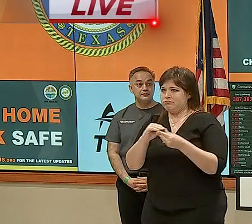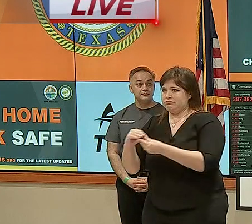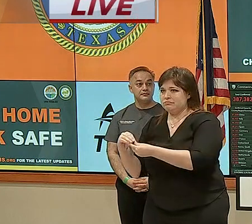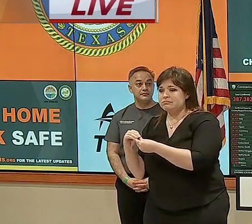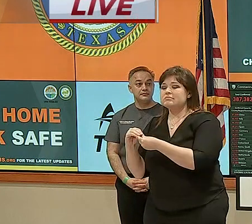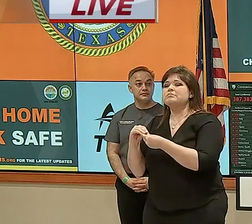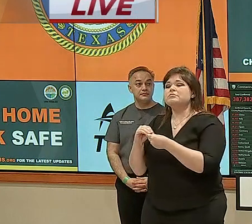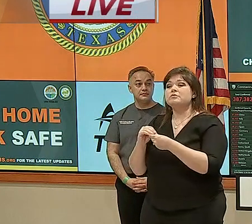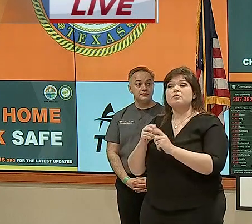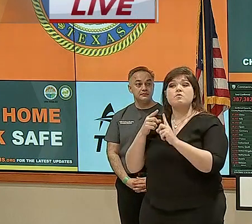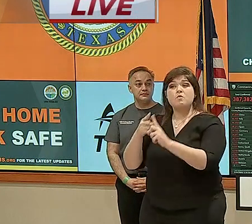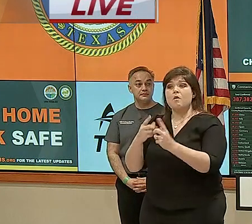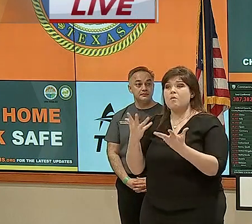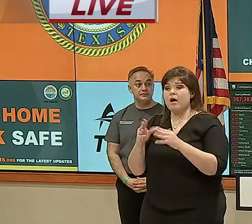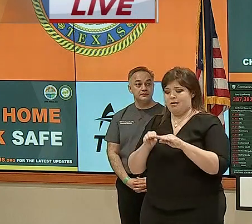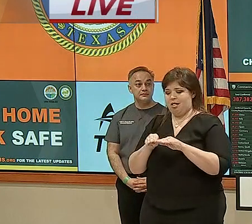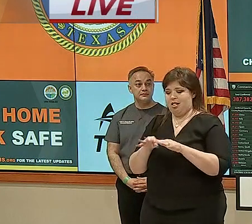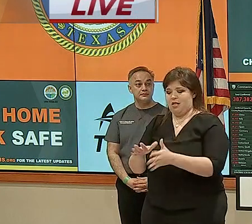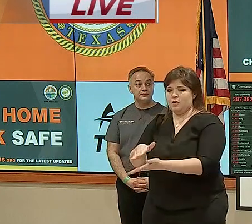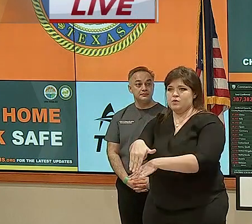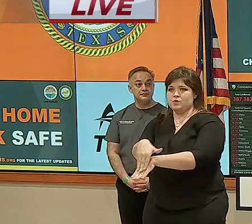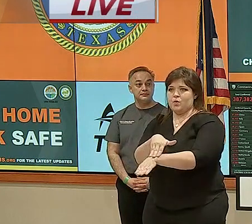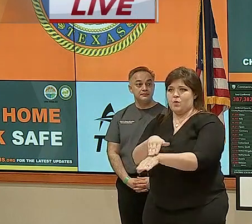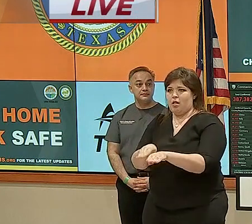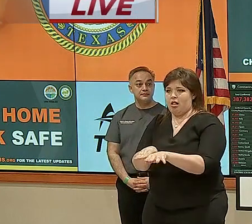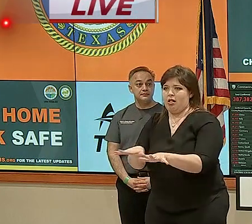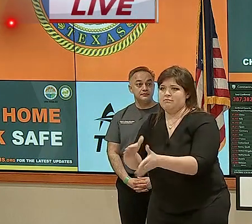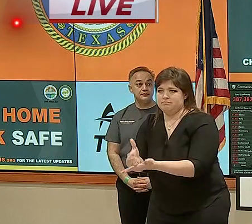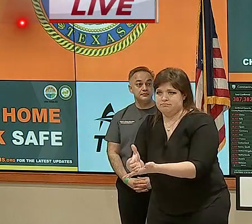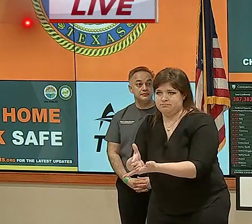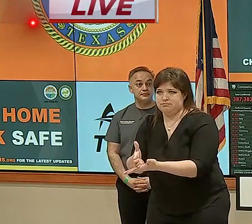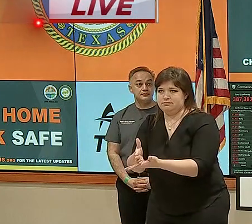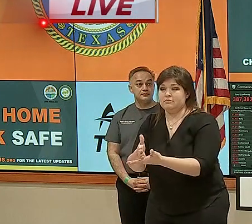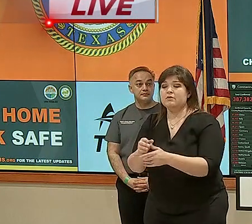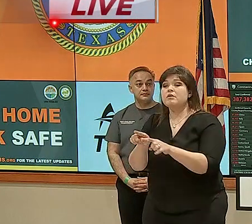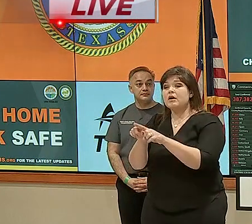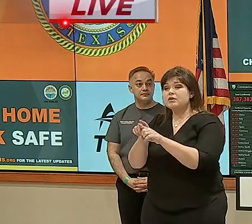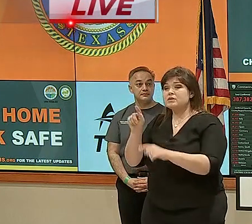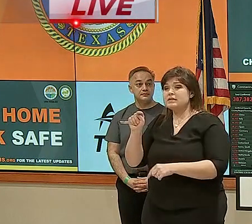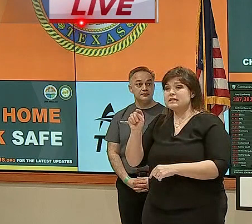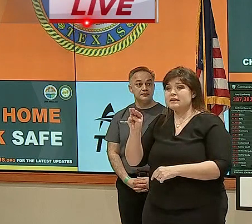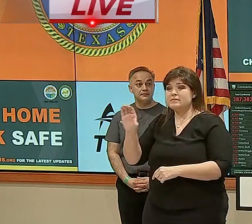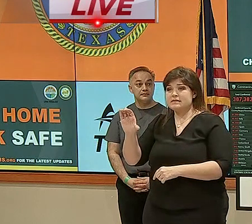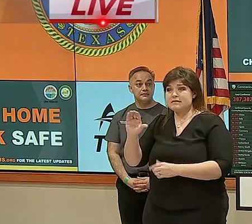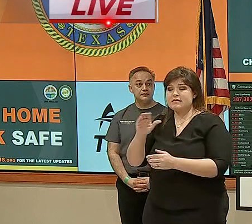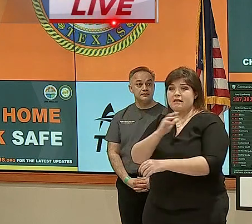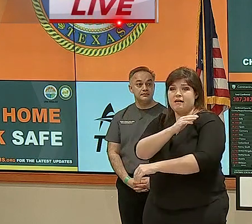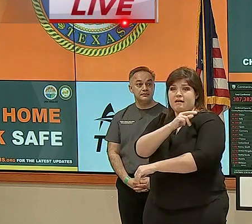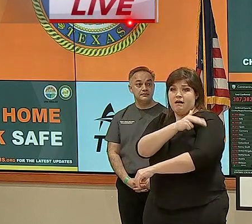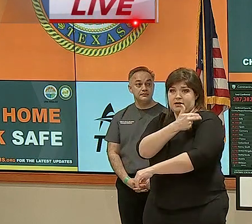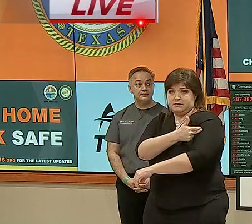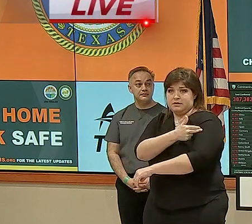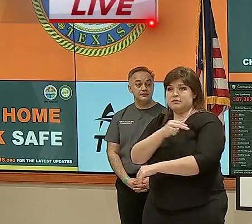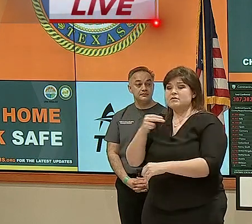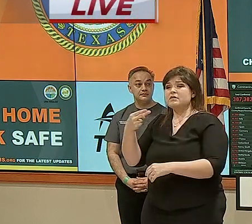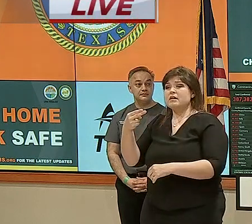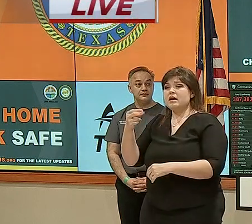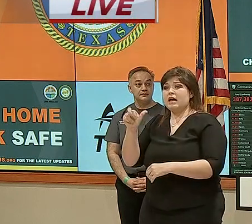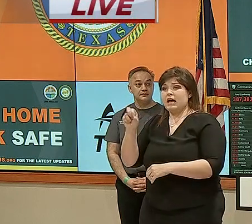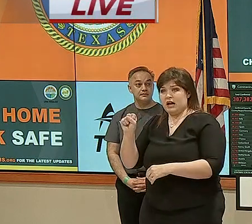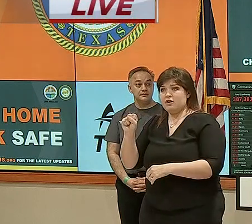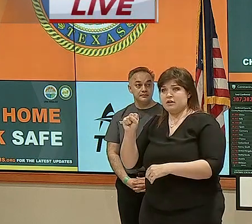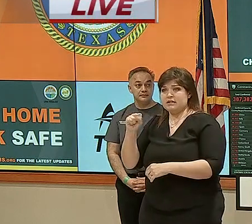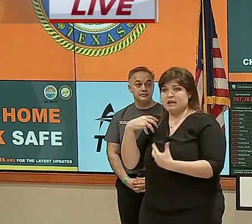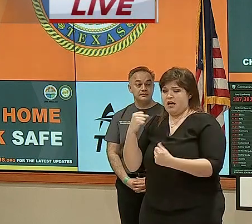disease. I also want to reemphasize the fact that the TMC hospitals, including Harris Health, are lockstep behind this